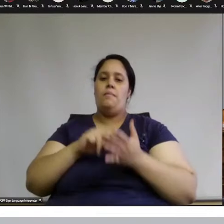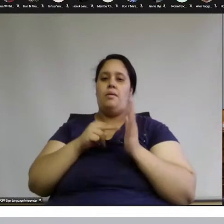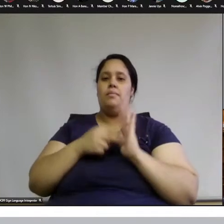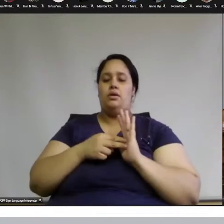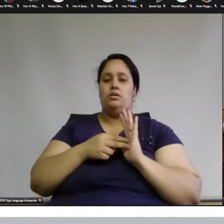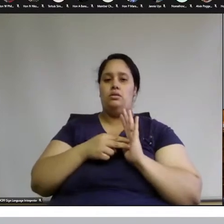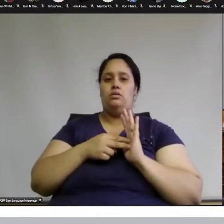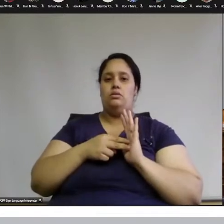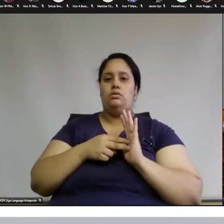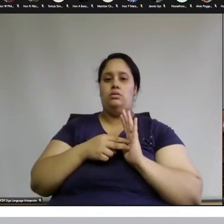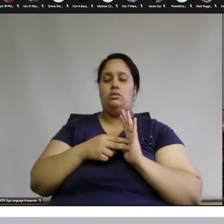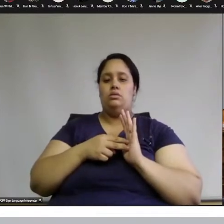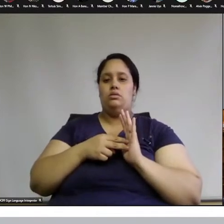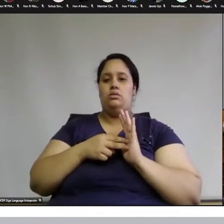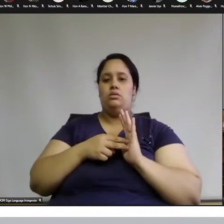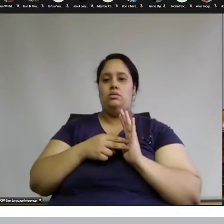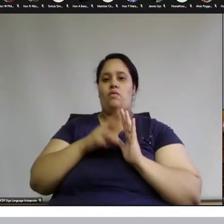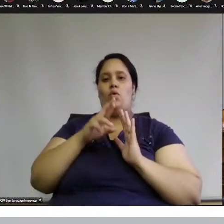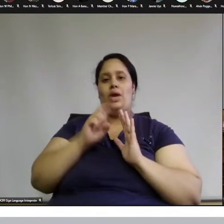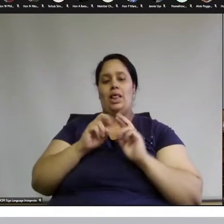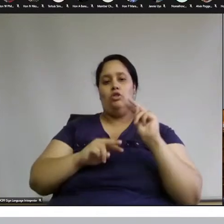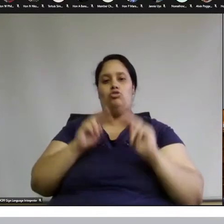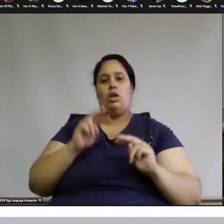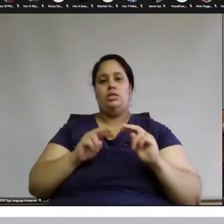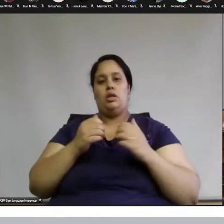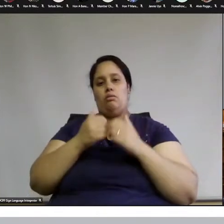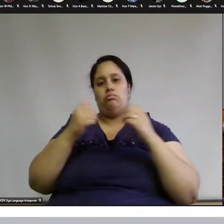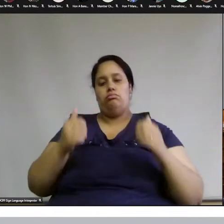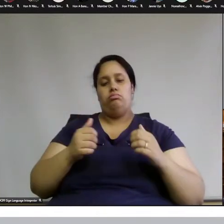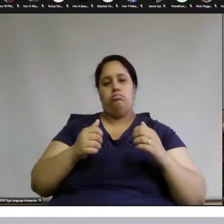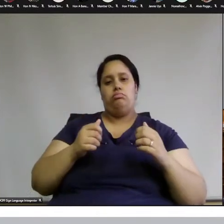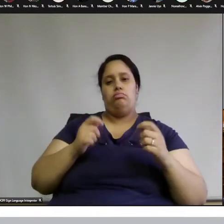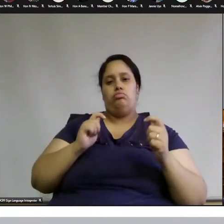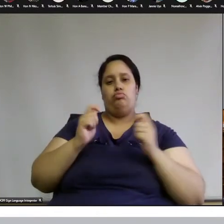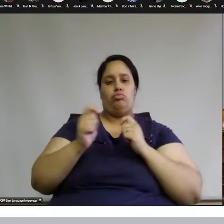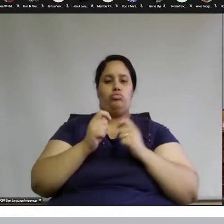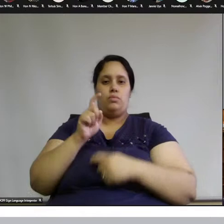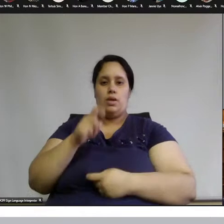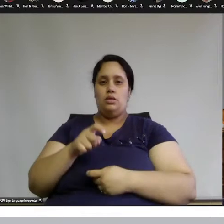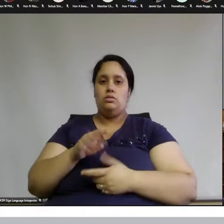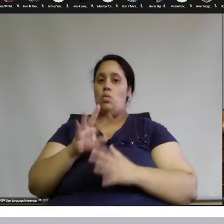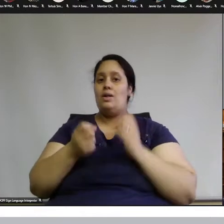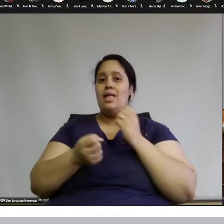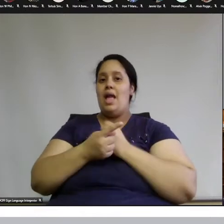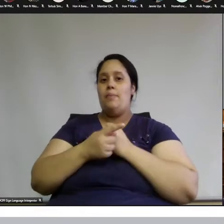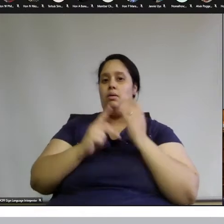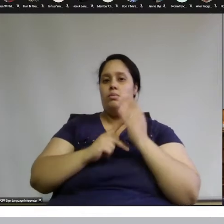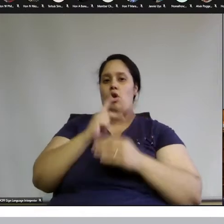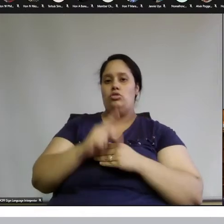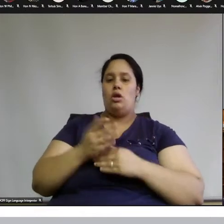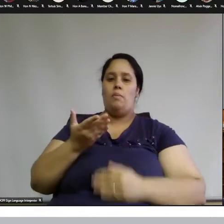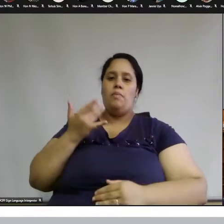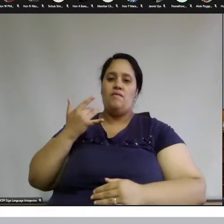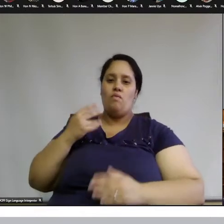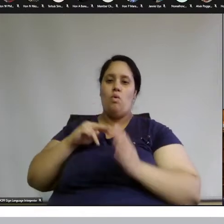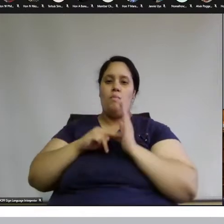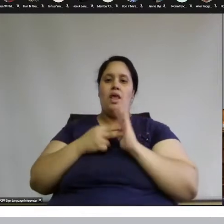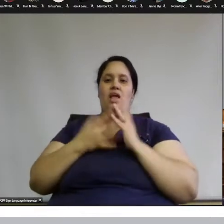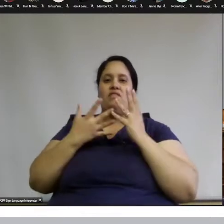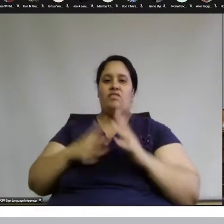purposes of redress and spatial integration? What happened to the projects that were planned